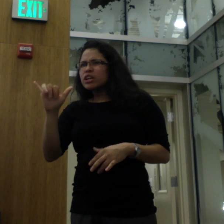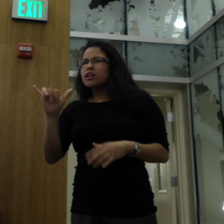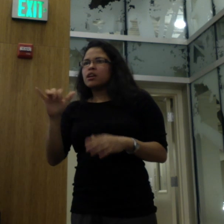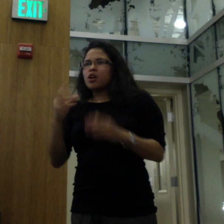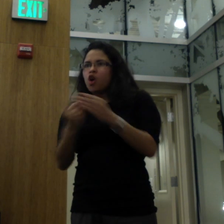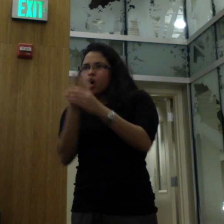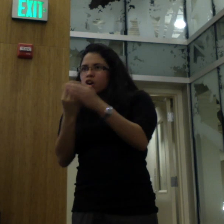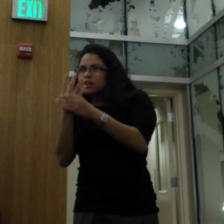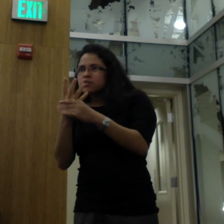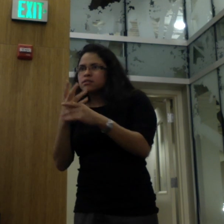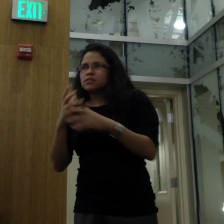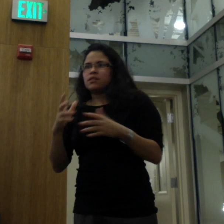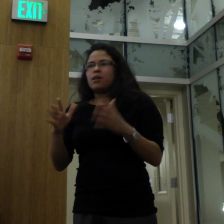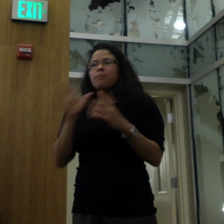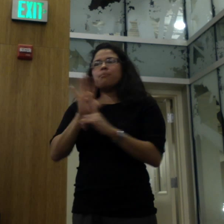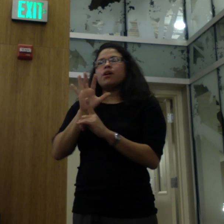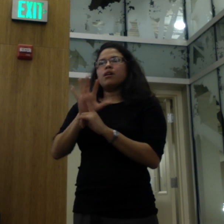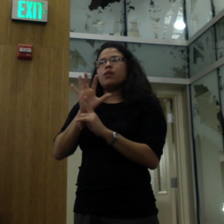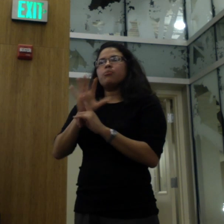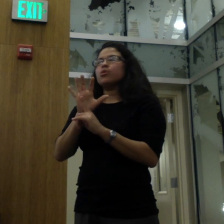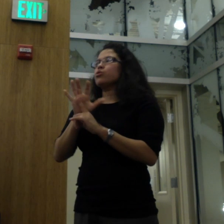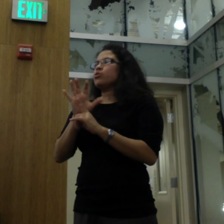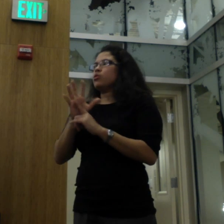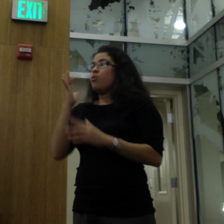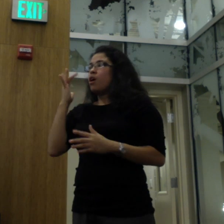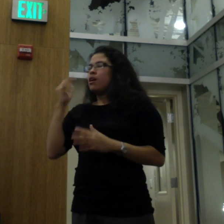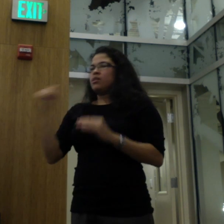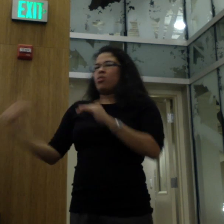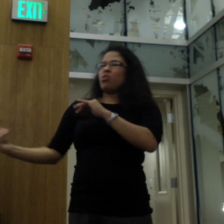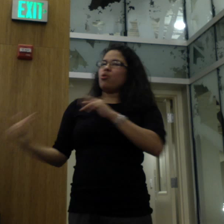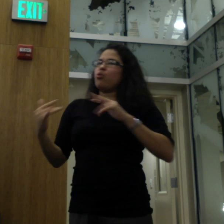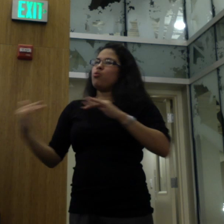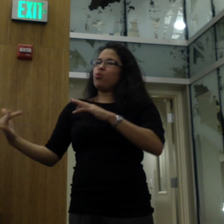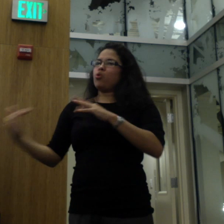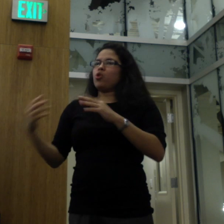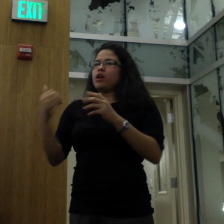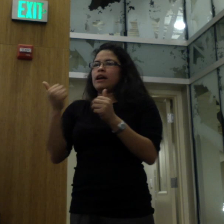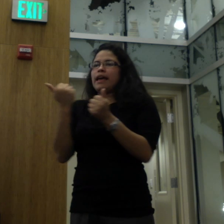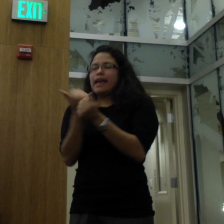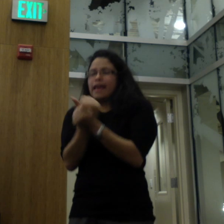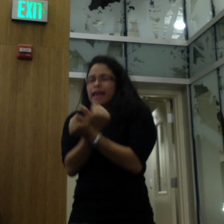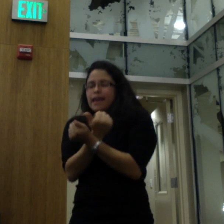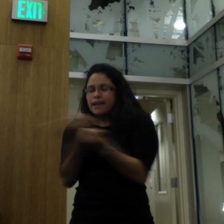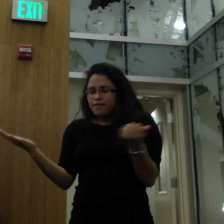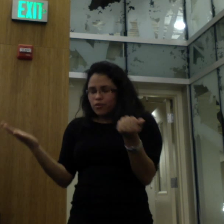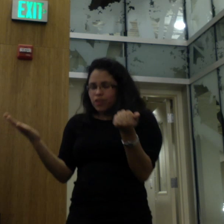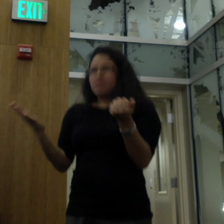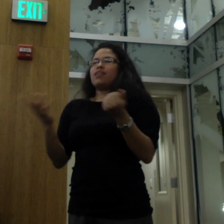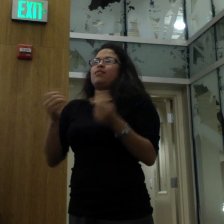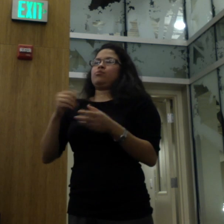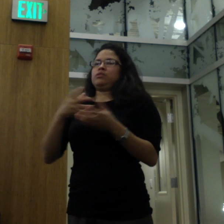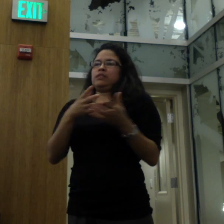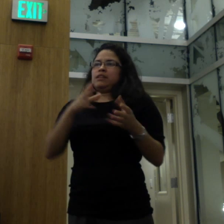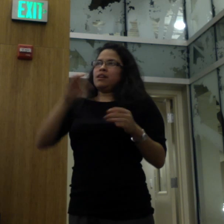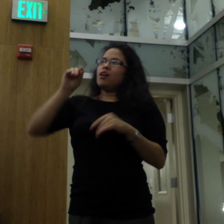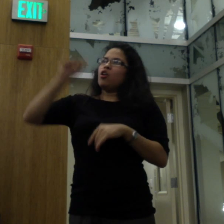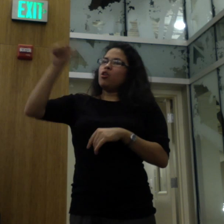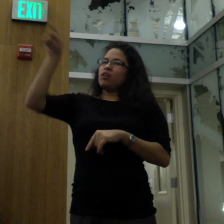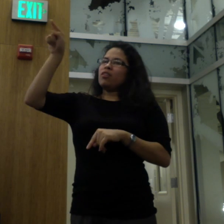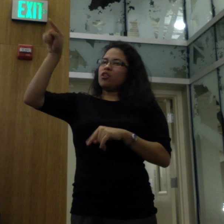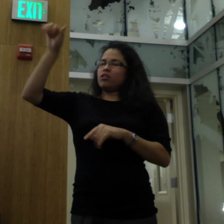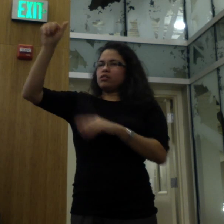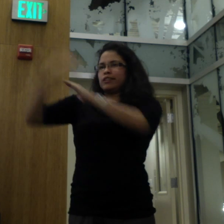then because of the war. Everything was being funneled overseas, and there was a huge push